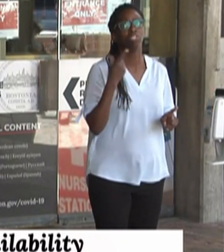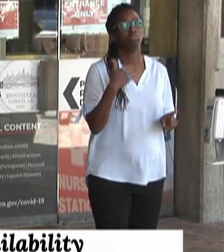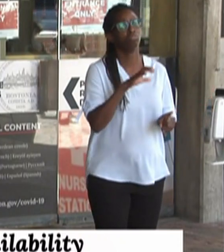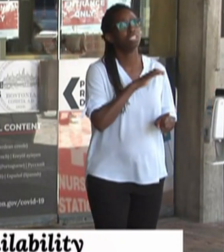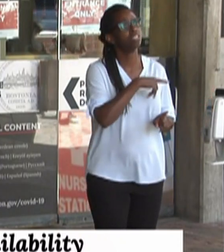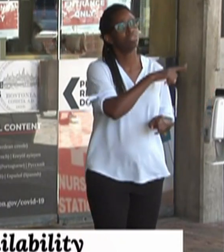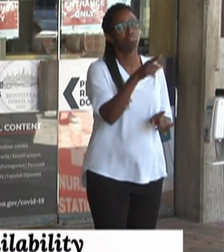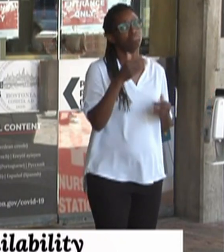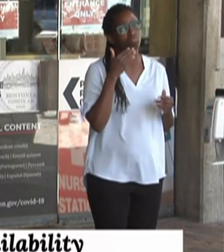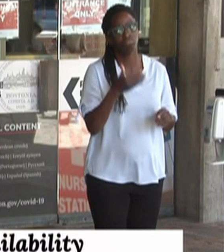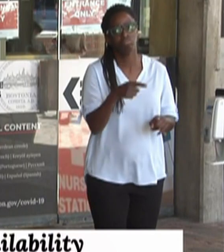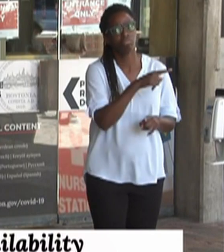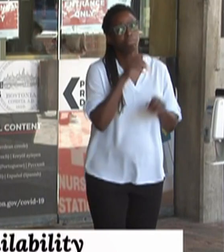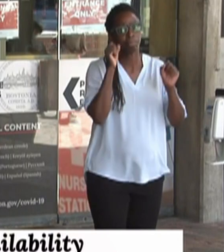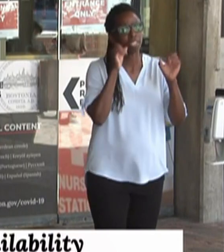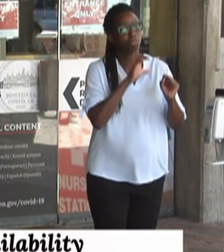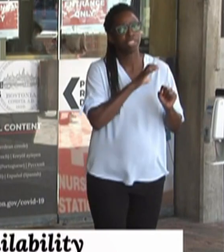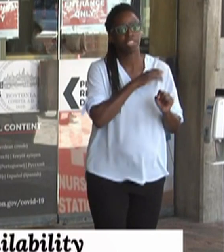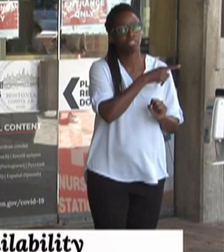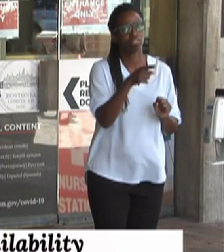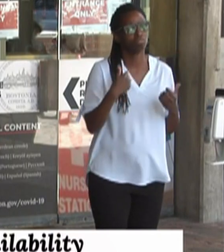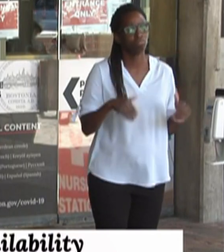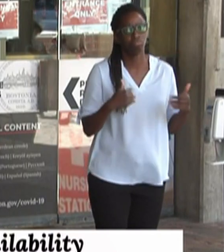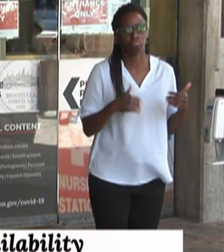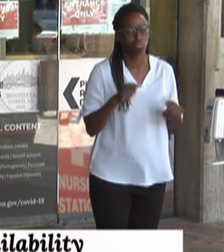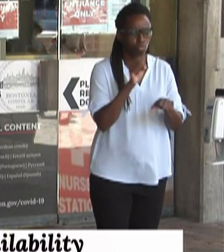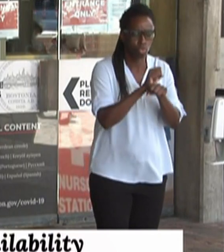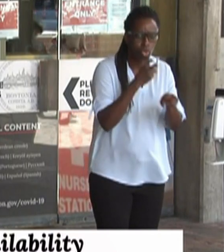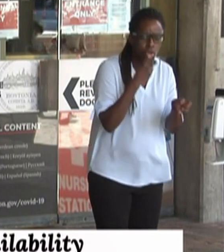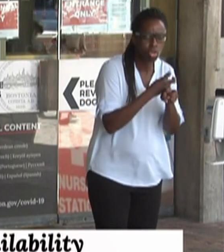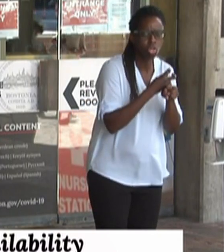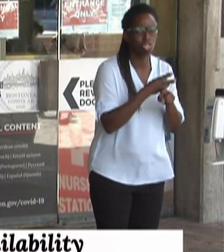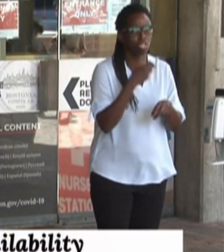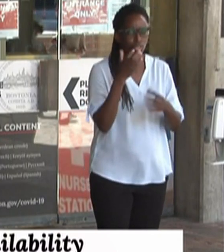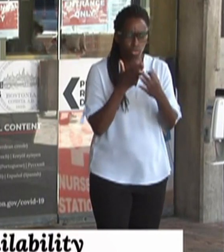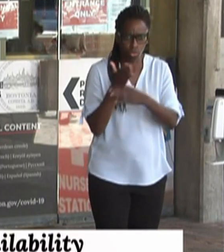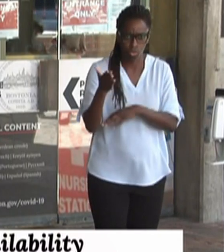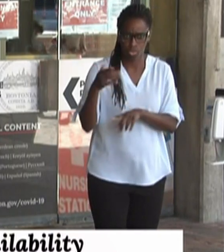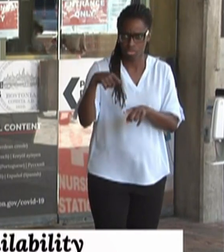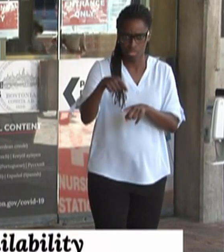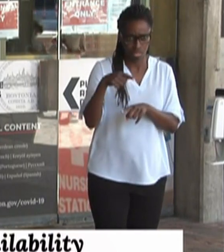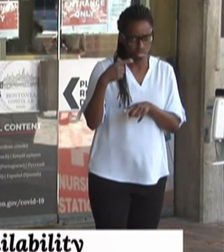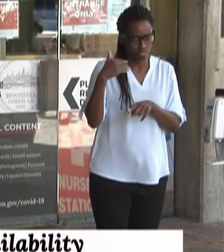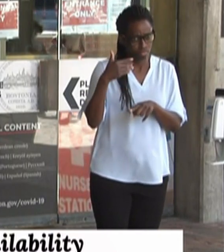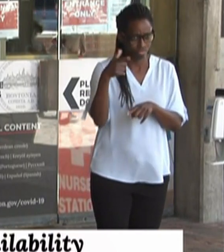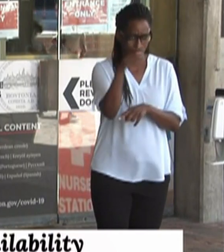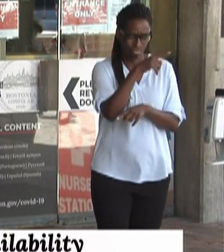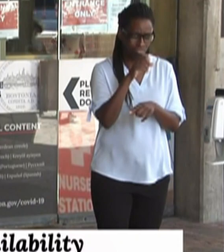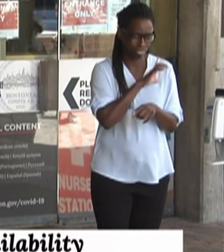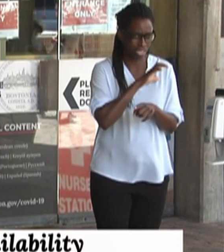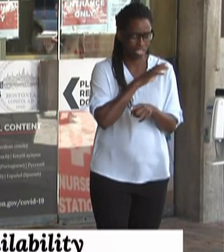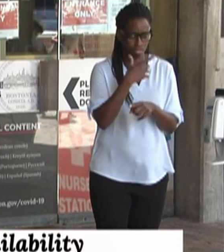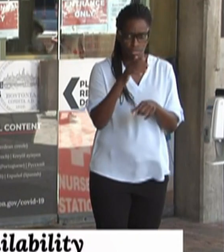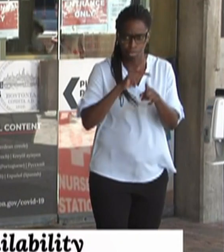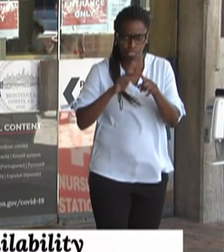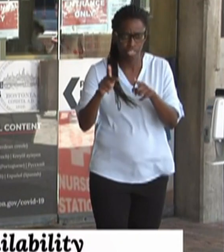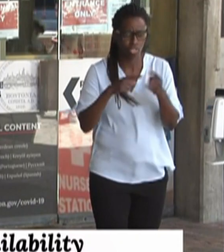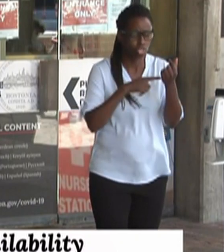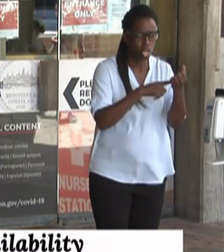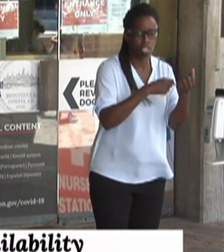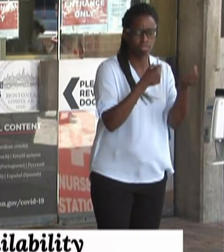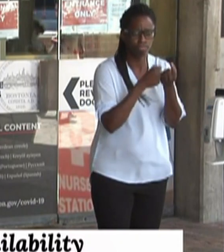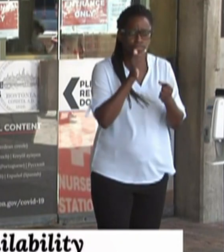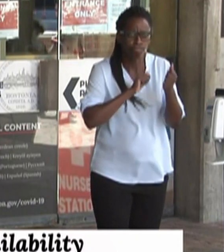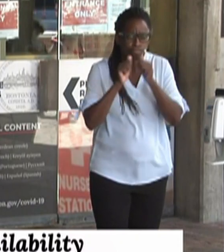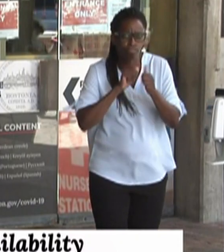have spent their career making sure that they do good. When they took that oath of office to become a police officer, they took an